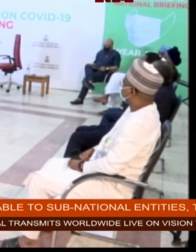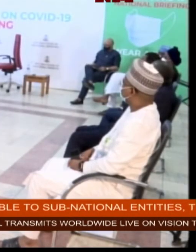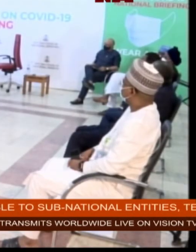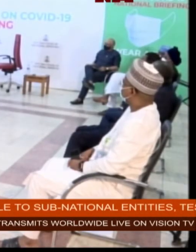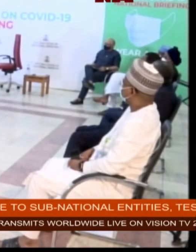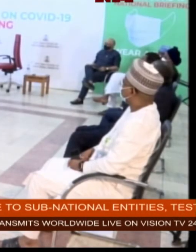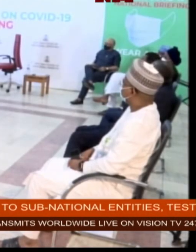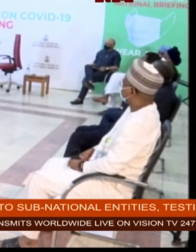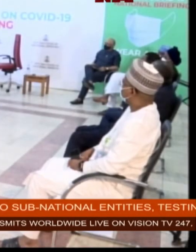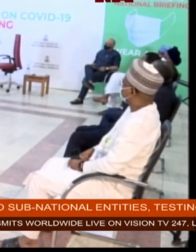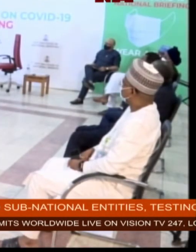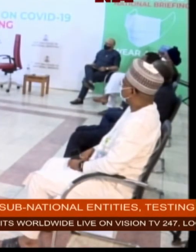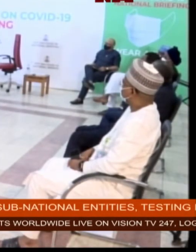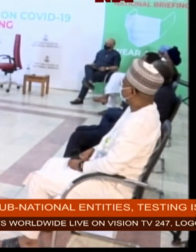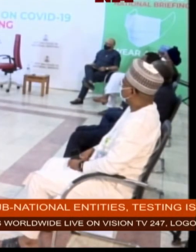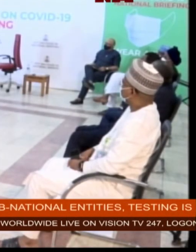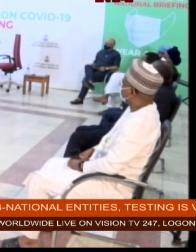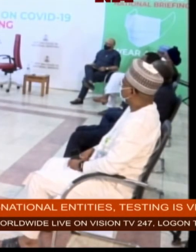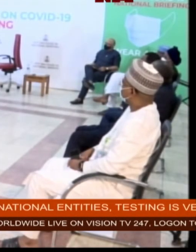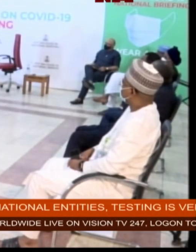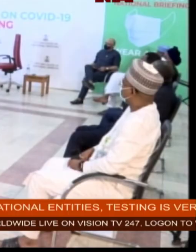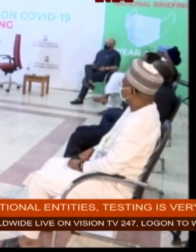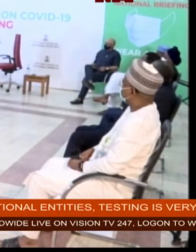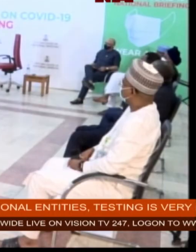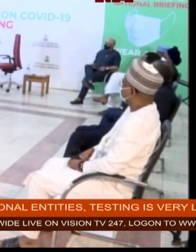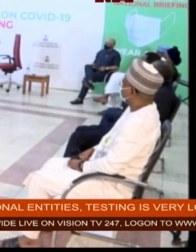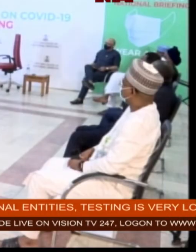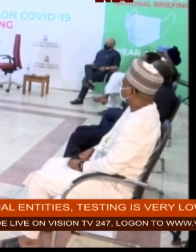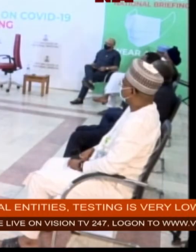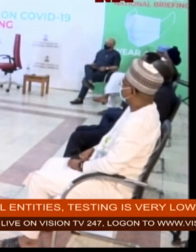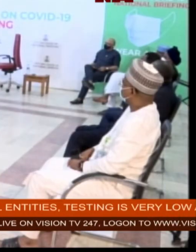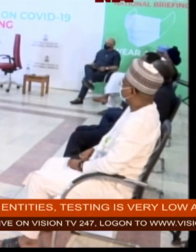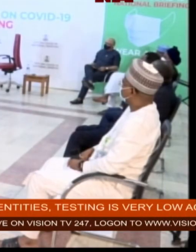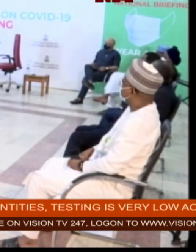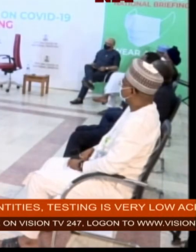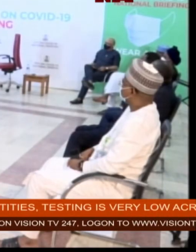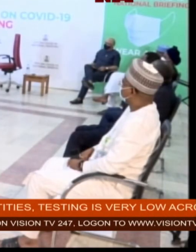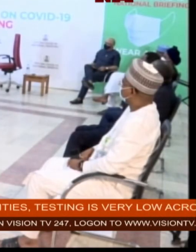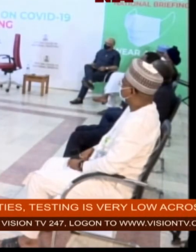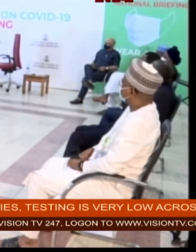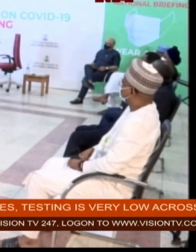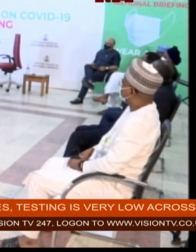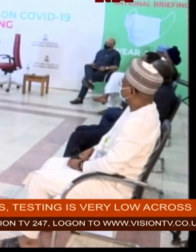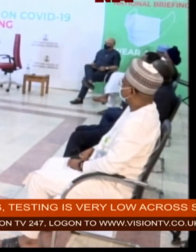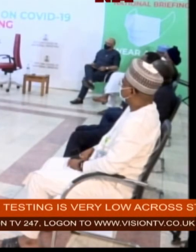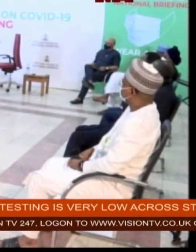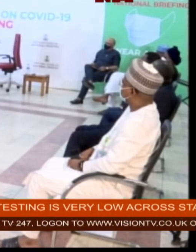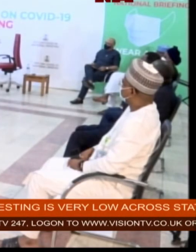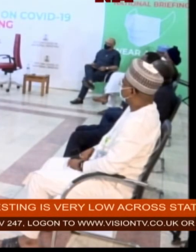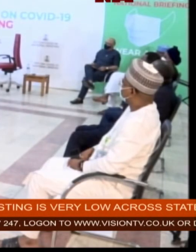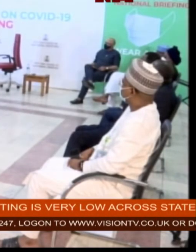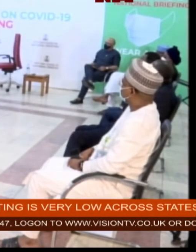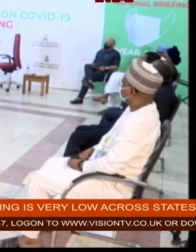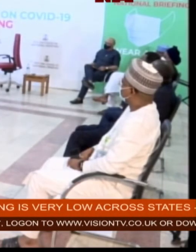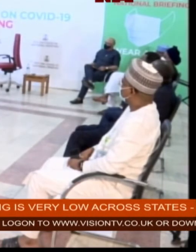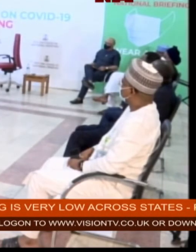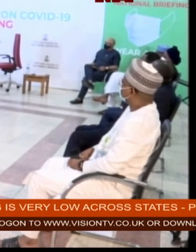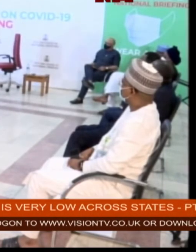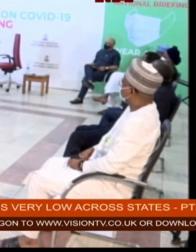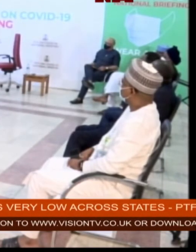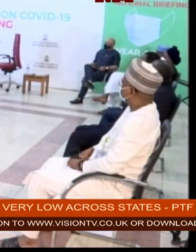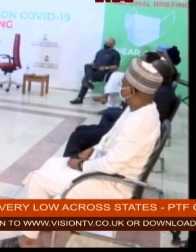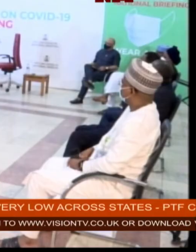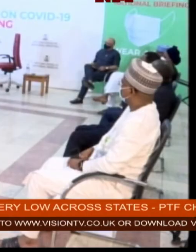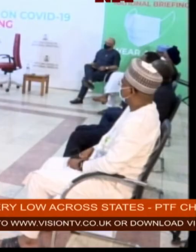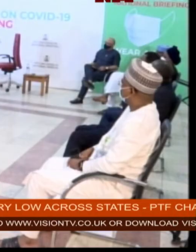I was just reading a text that just came in now, a very good friend of this government who was being